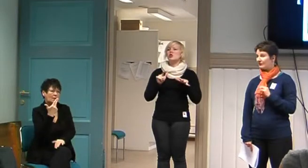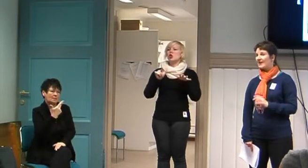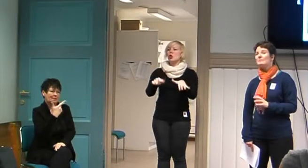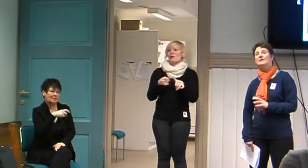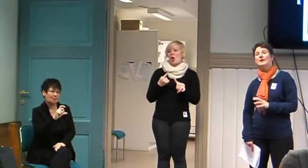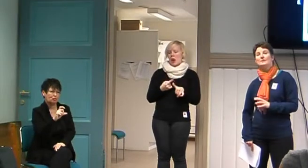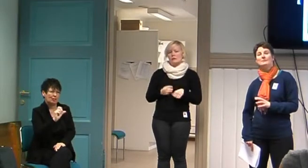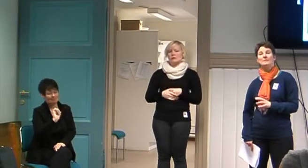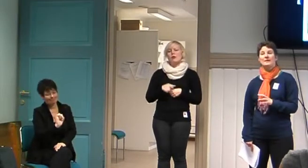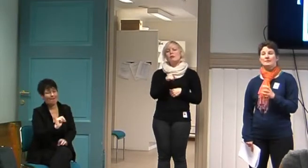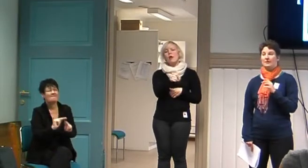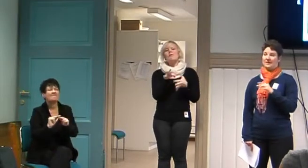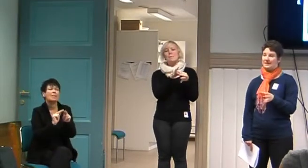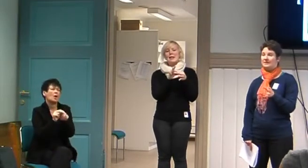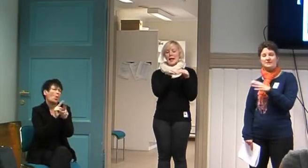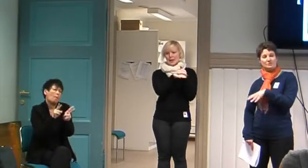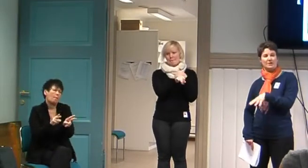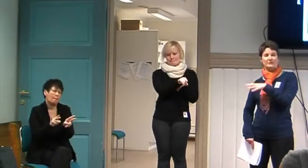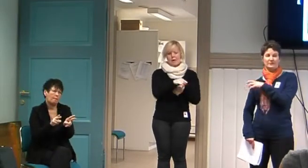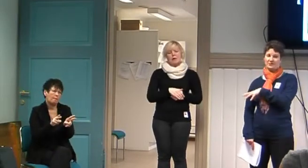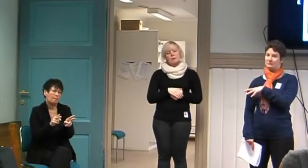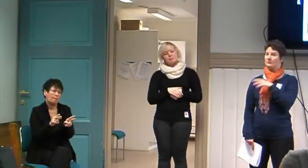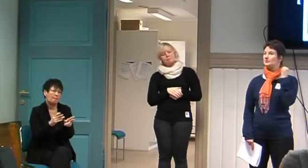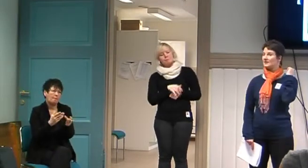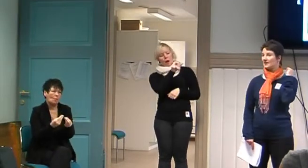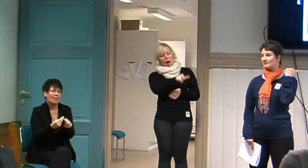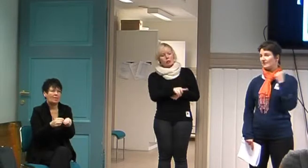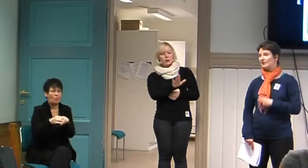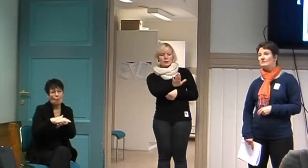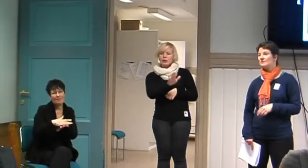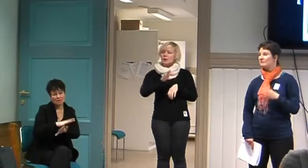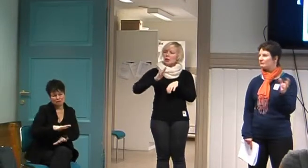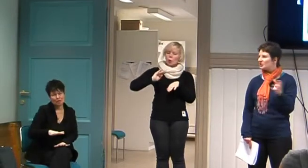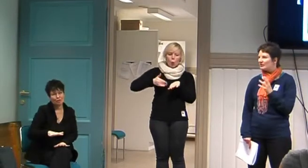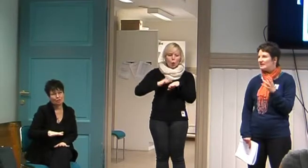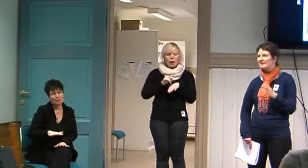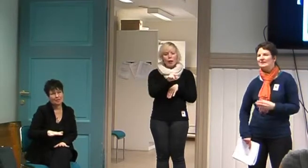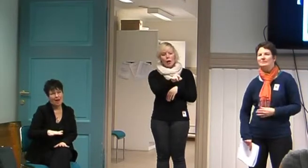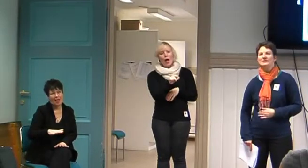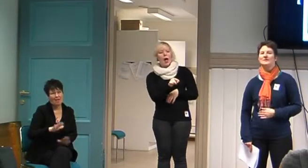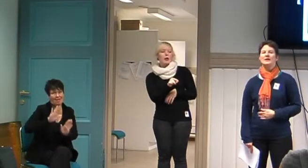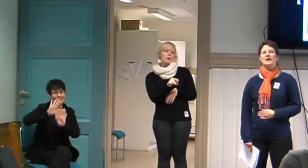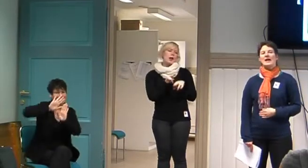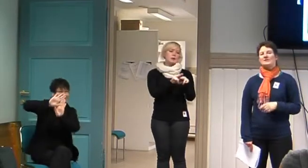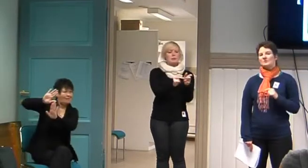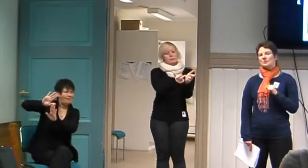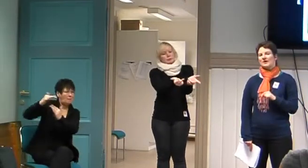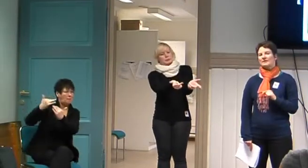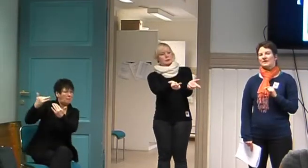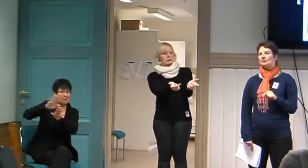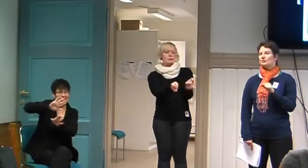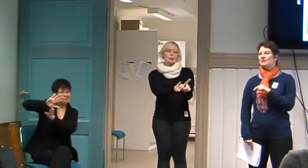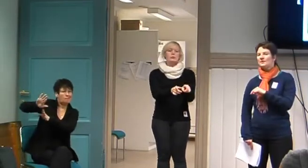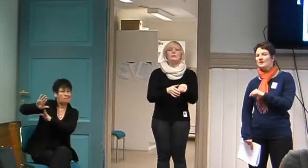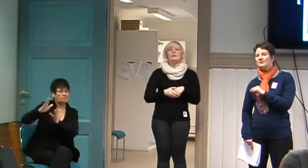was their family home where he and his wife and children used to go to retreat a little bit, and it was where